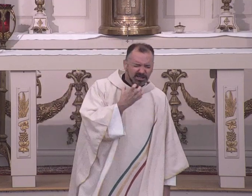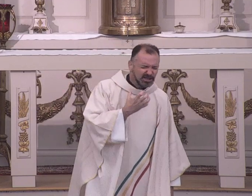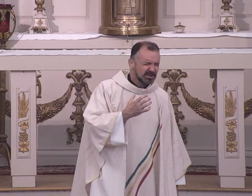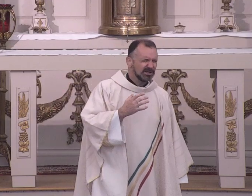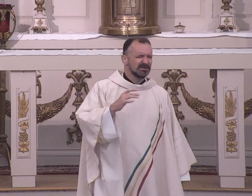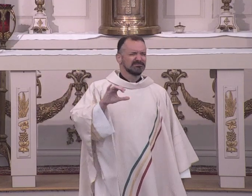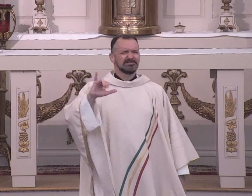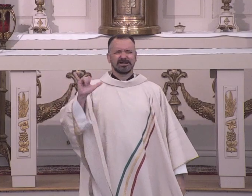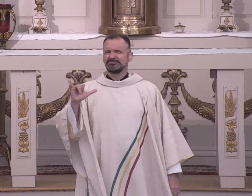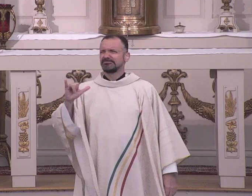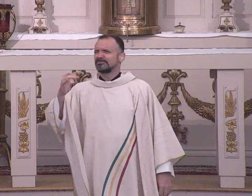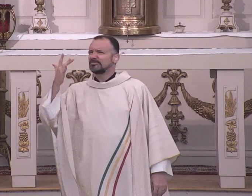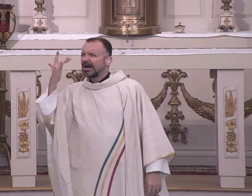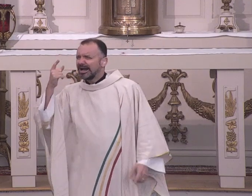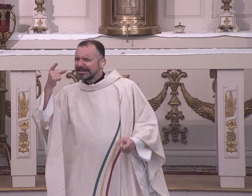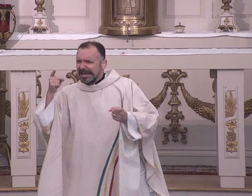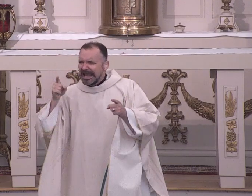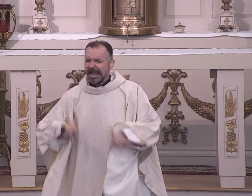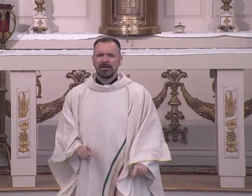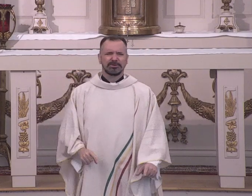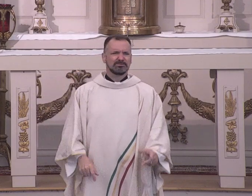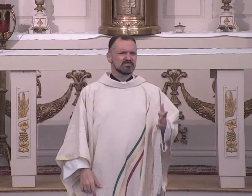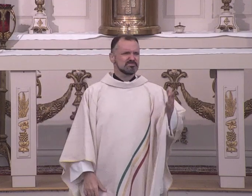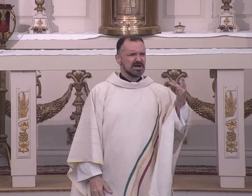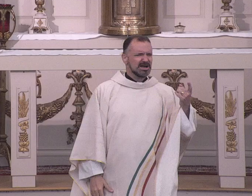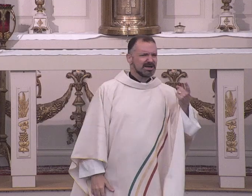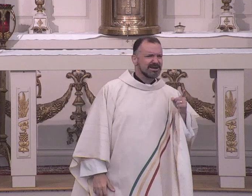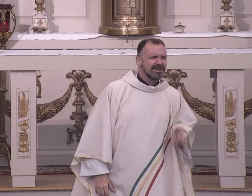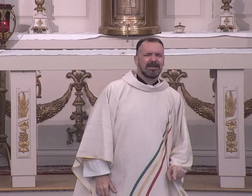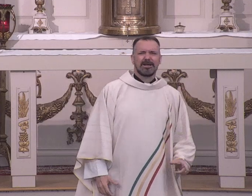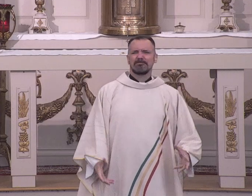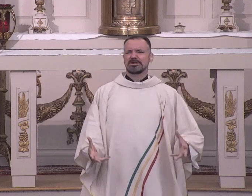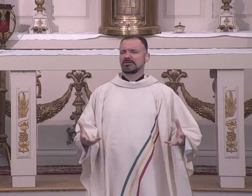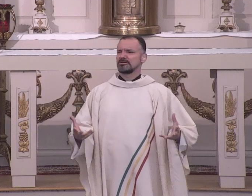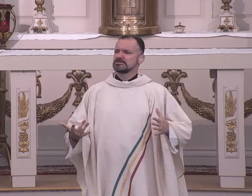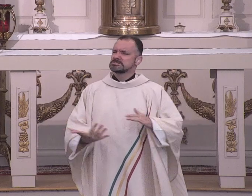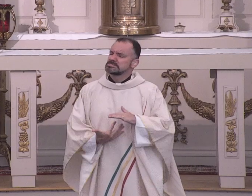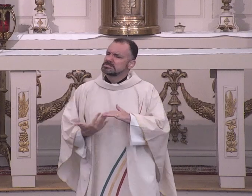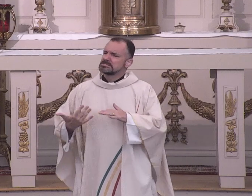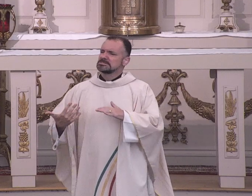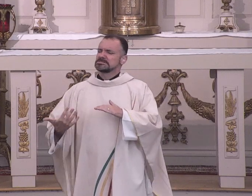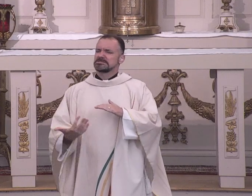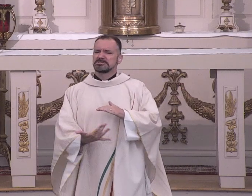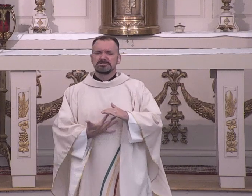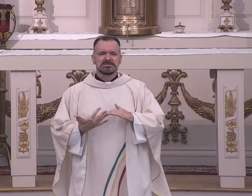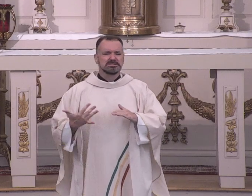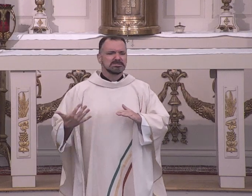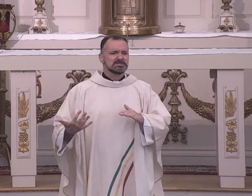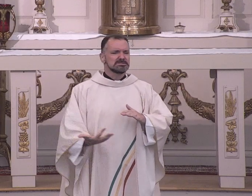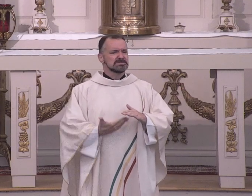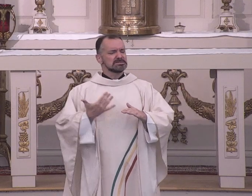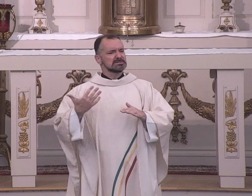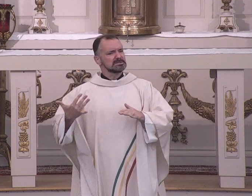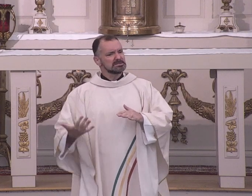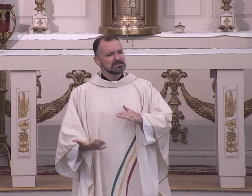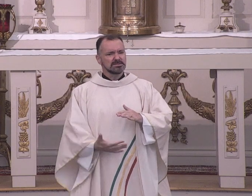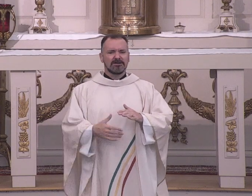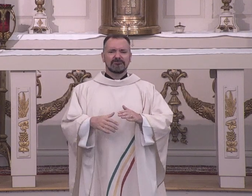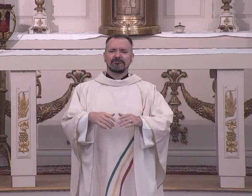And naturally, our tendency is to be upset and angry and wonder why this would happen and to have